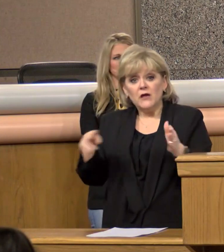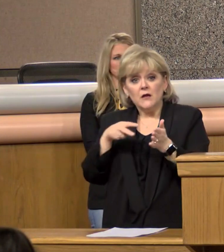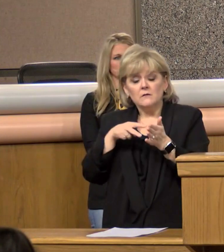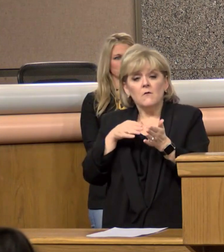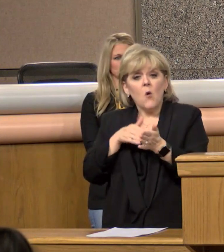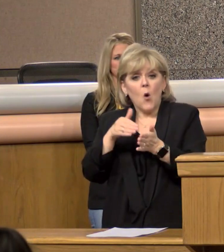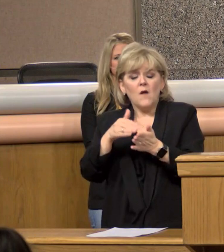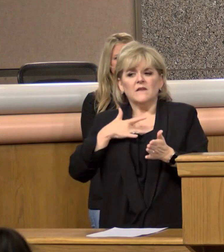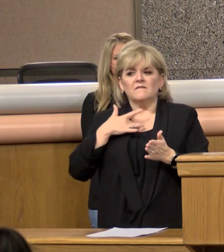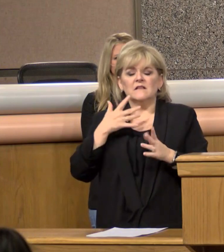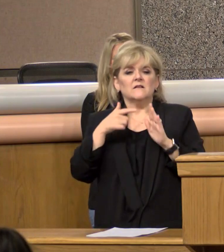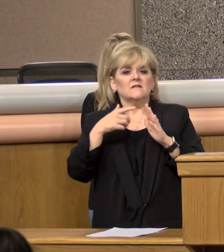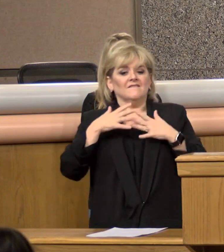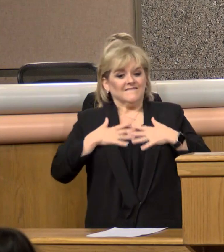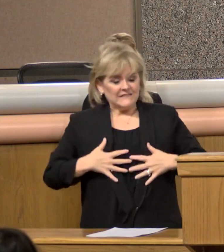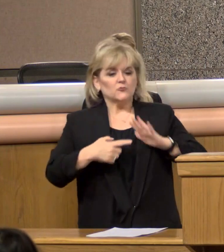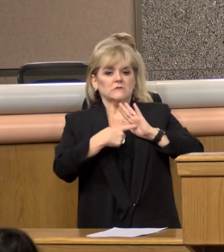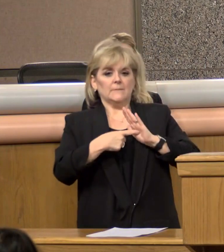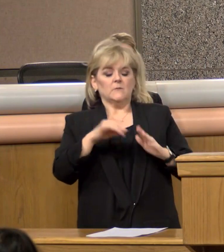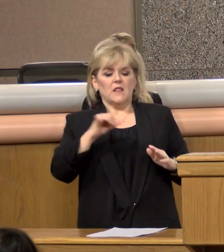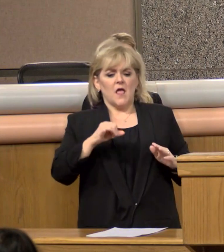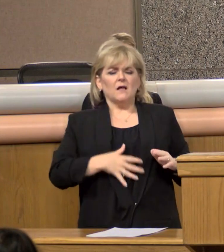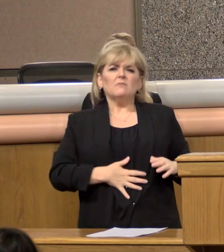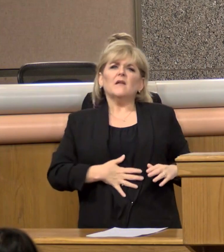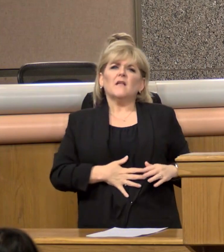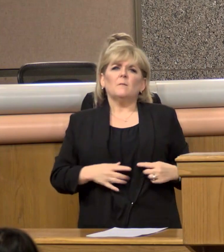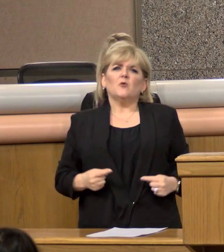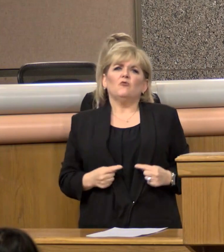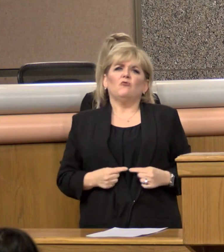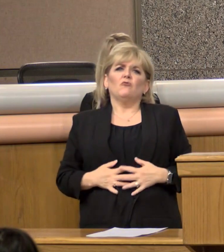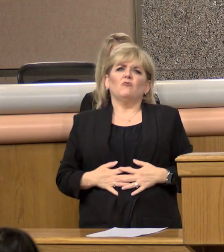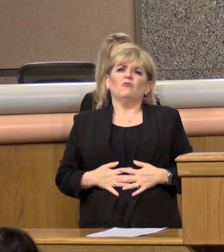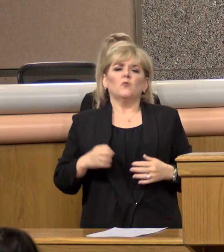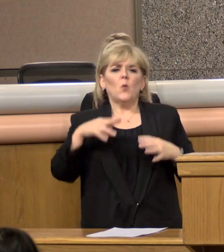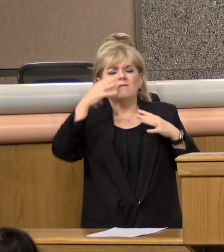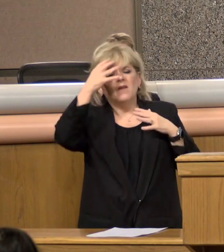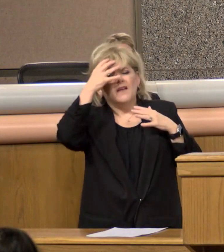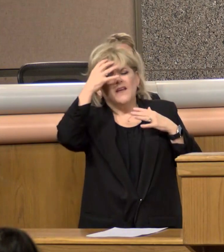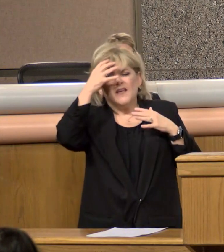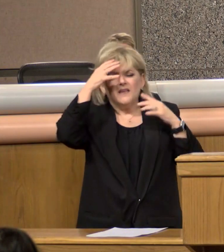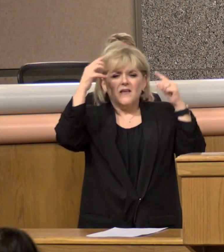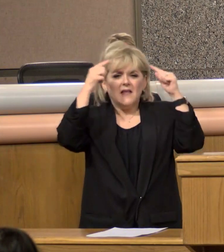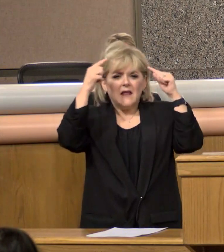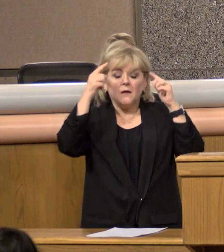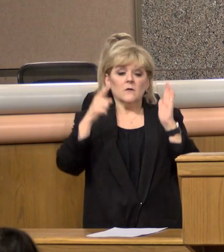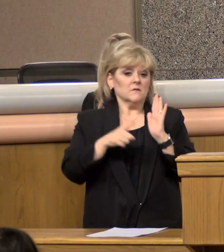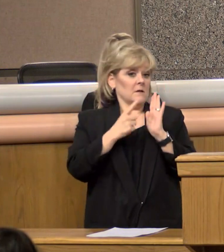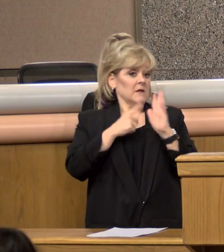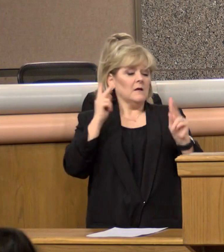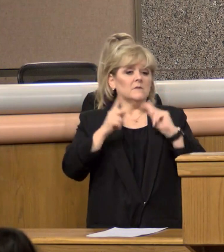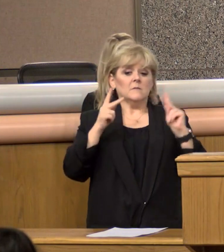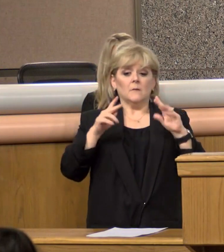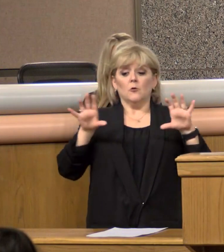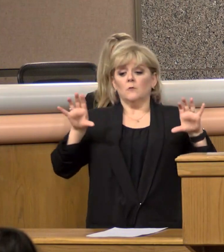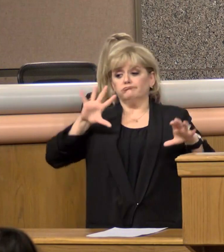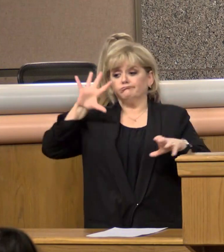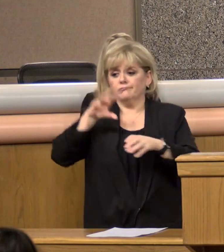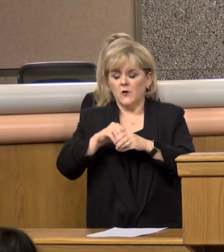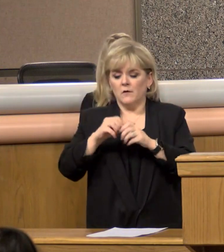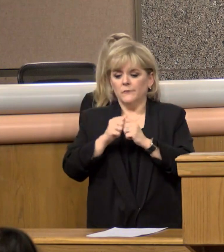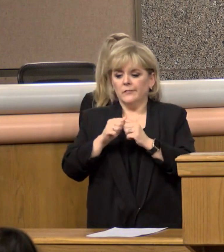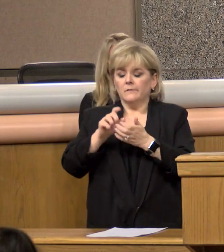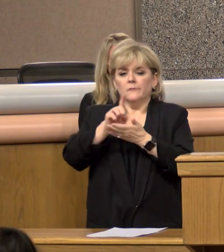physical symptoms. So those can be things like an upset tummy or a headache. And sometimes we engage in behaviors that are less healthy, like resorting to